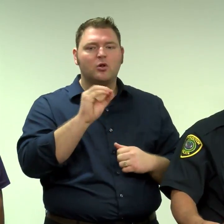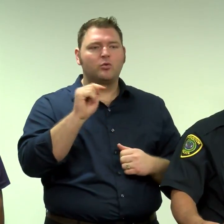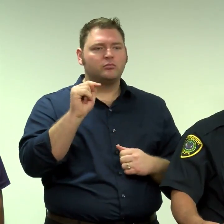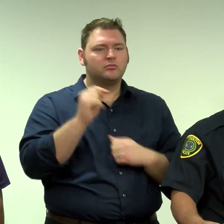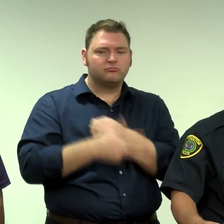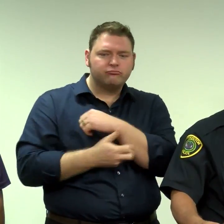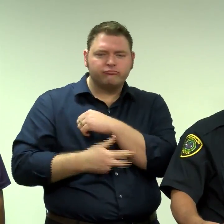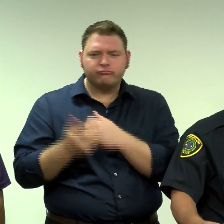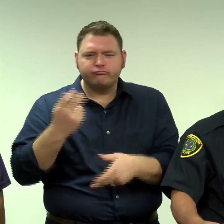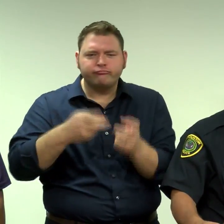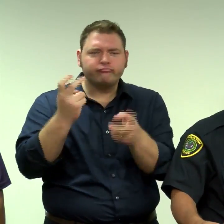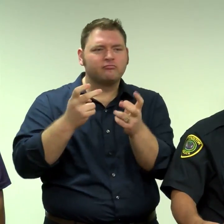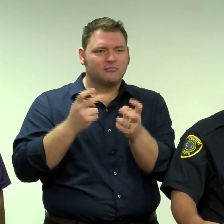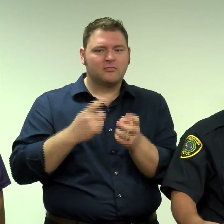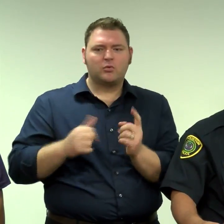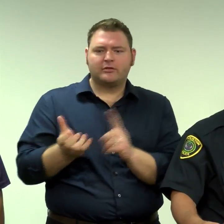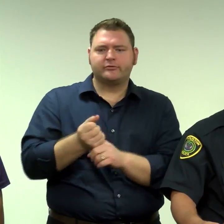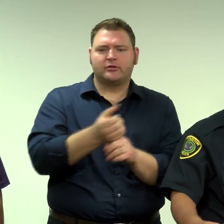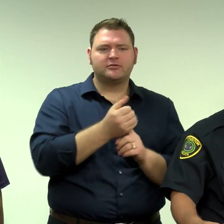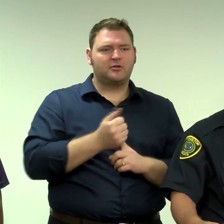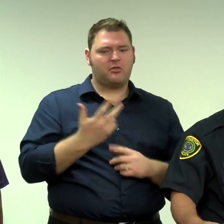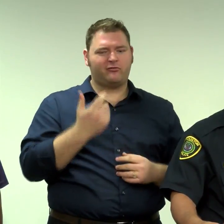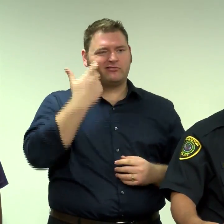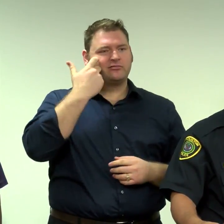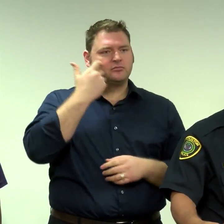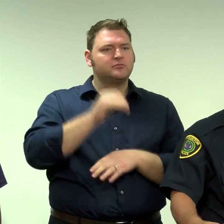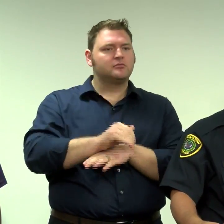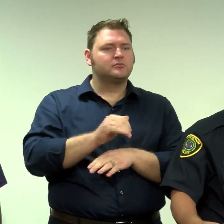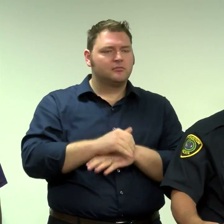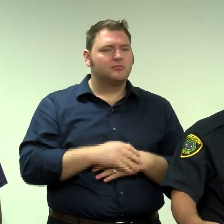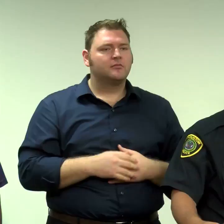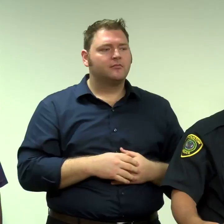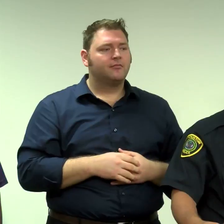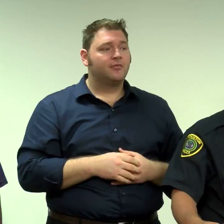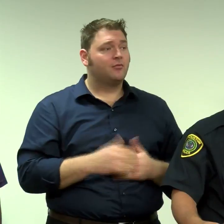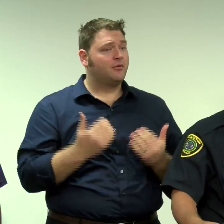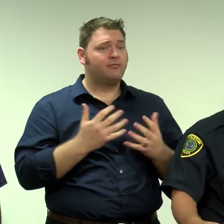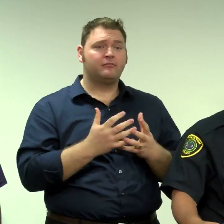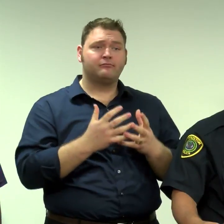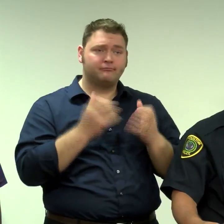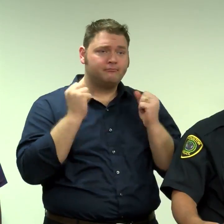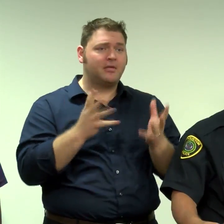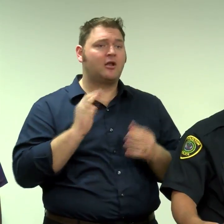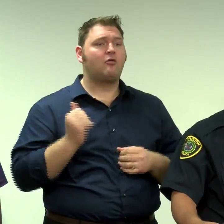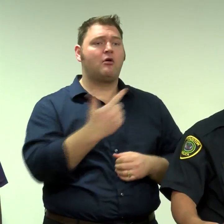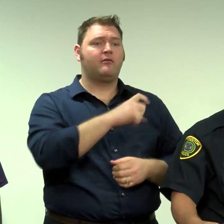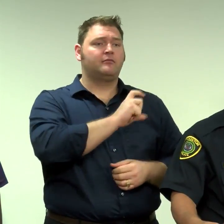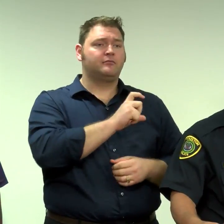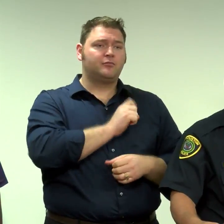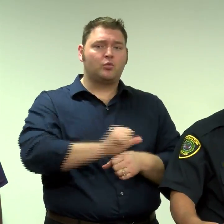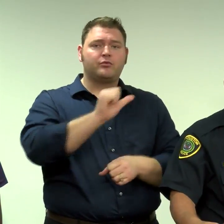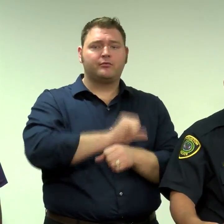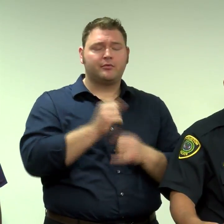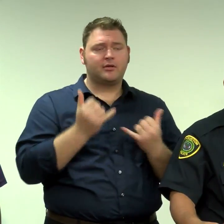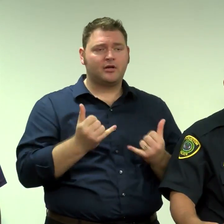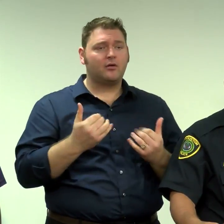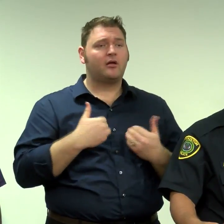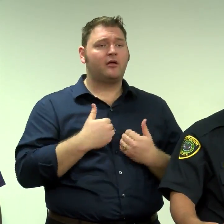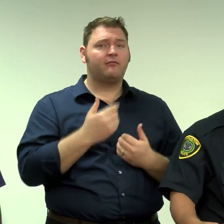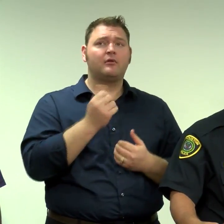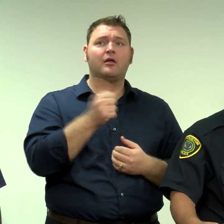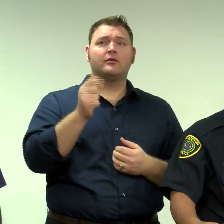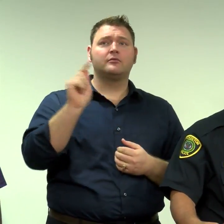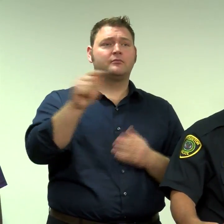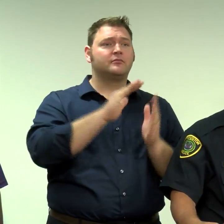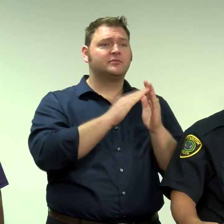of them. So it's just, it's all hands on deck. We're fully operational. We have resources coming throughout the state of Texas from